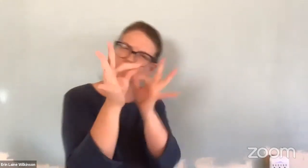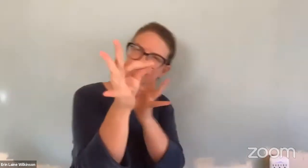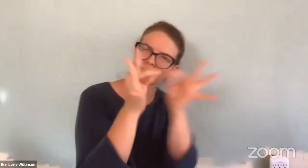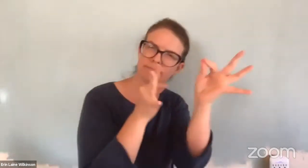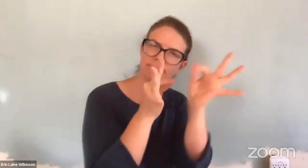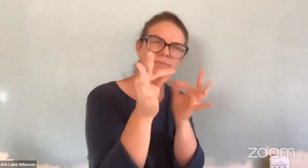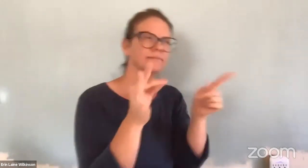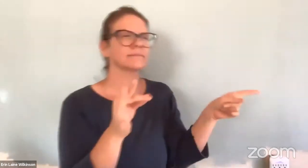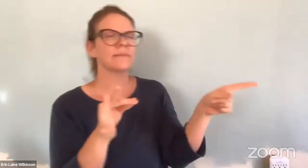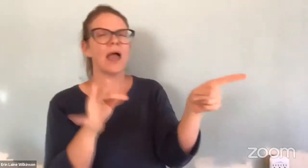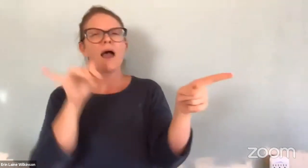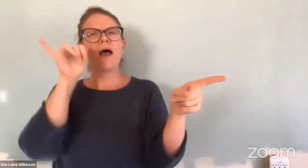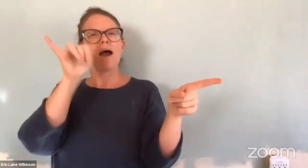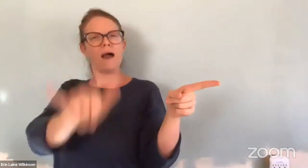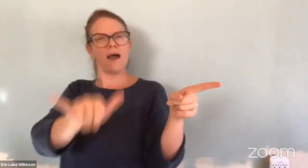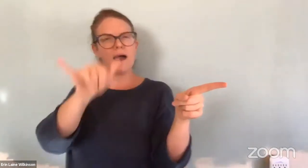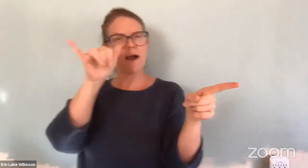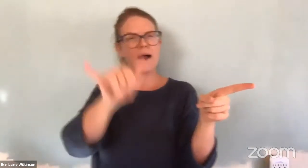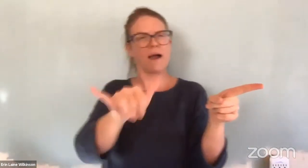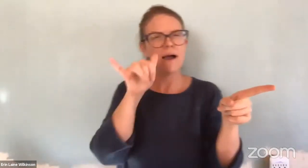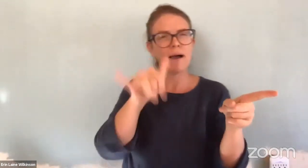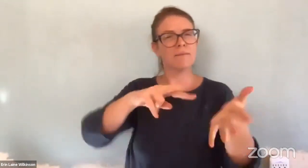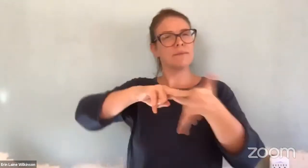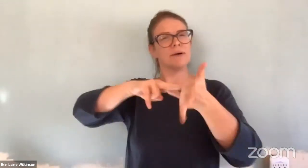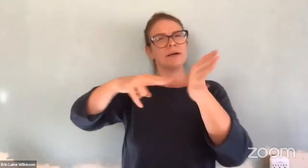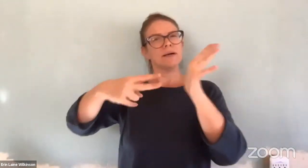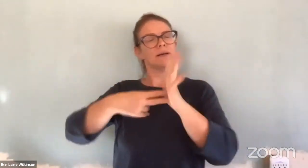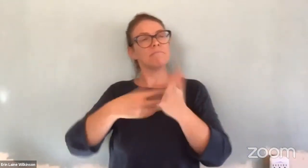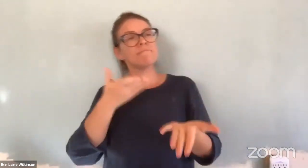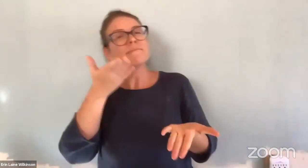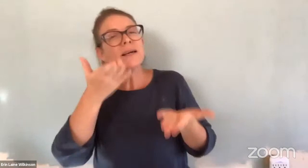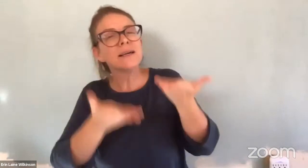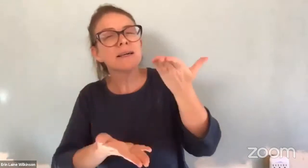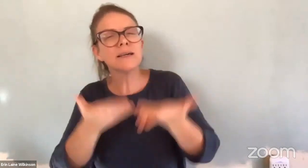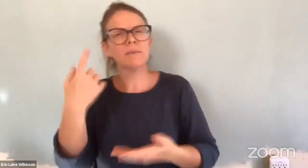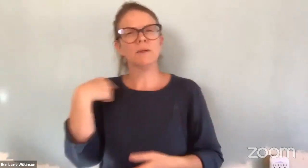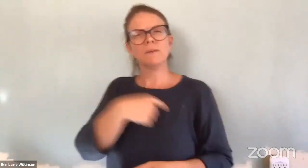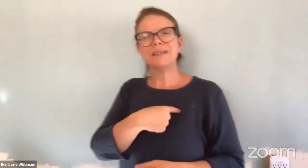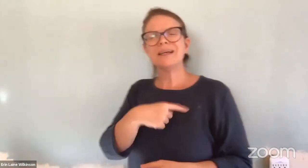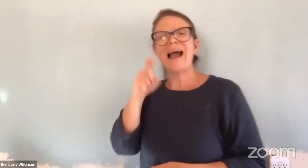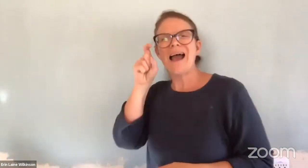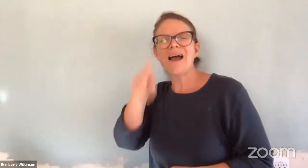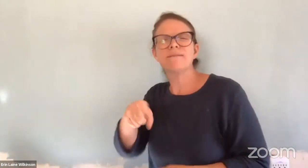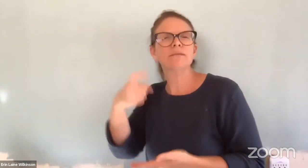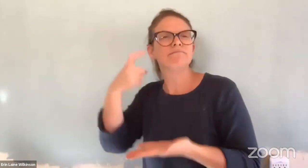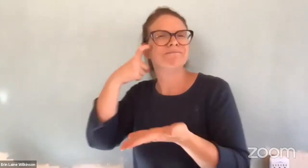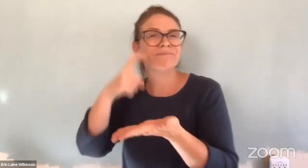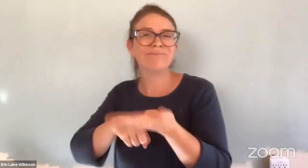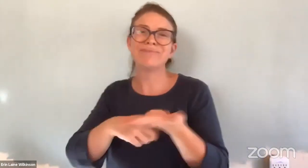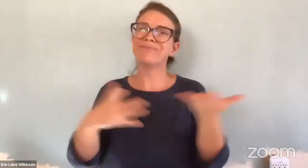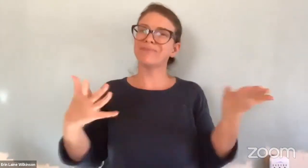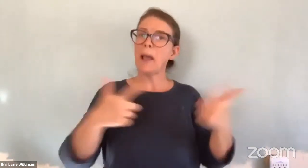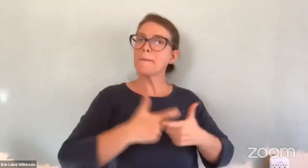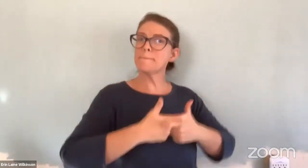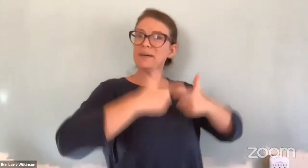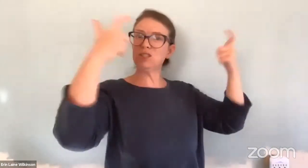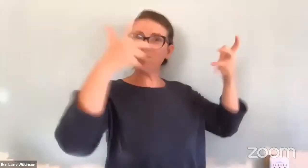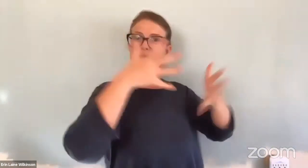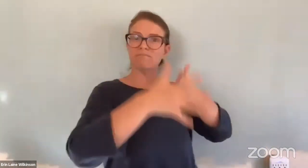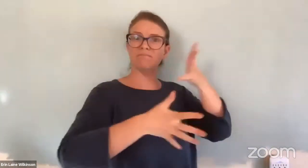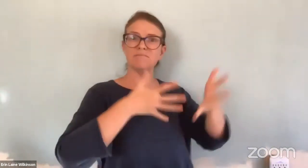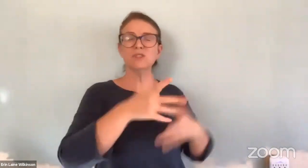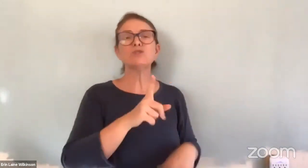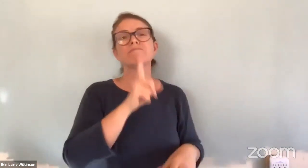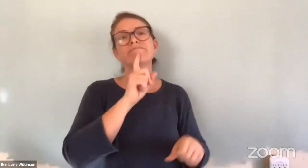And so that needs to be better described and more well documented. And it could be that